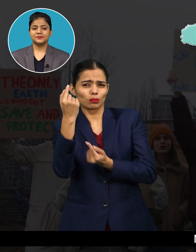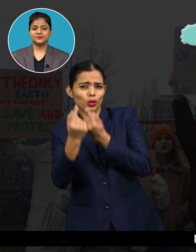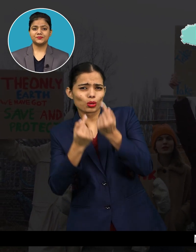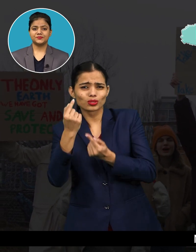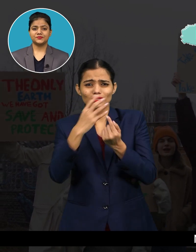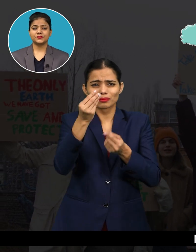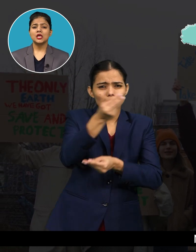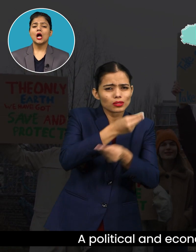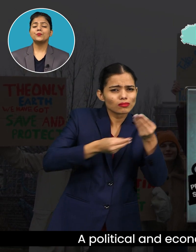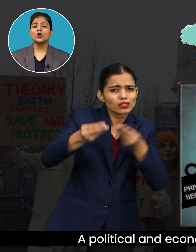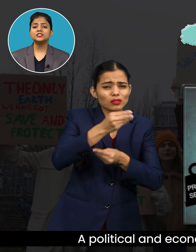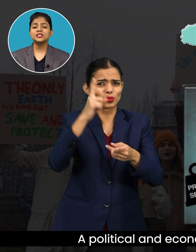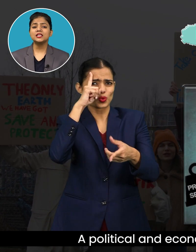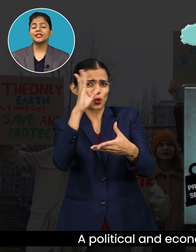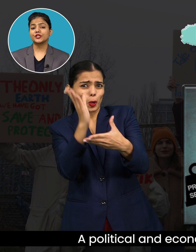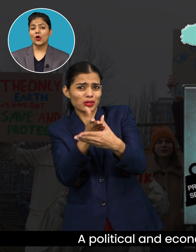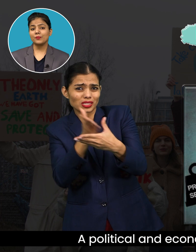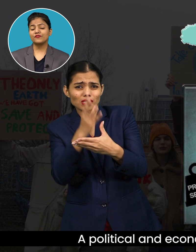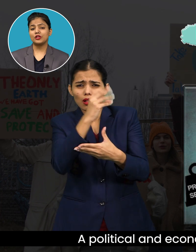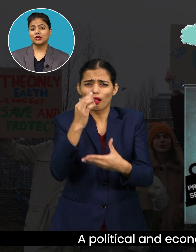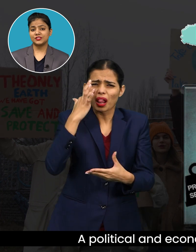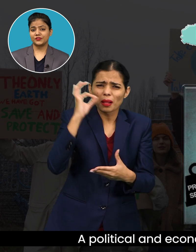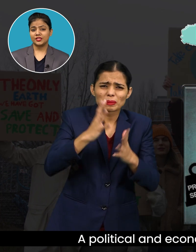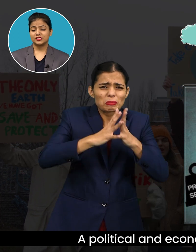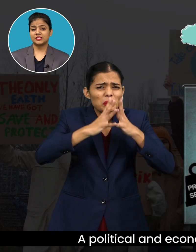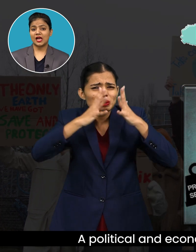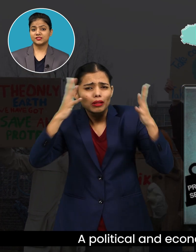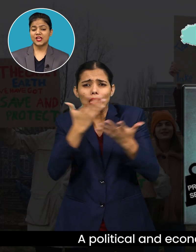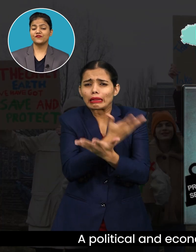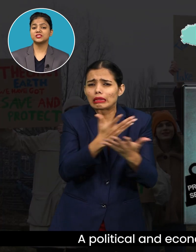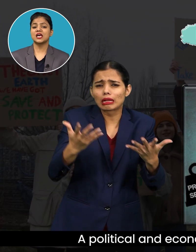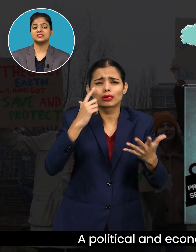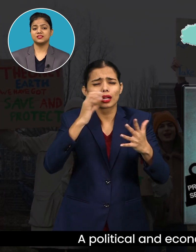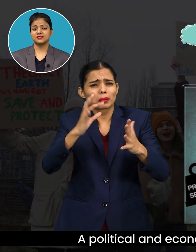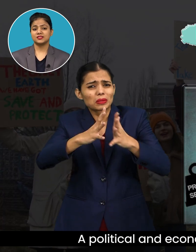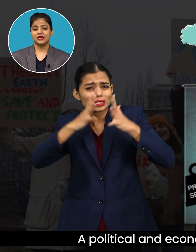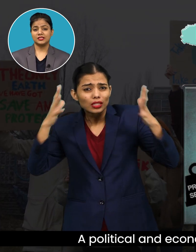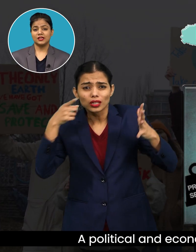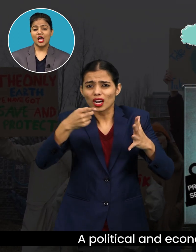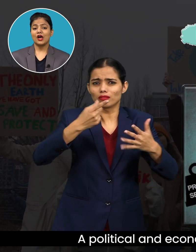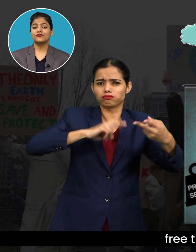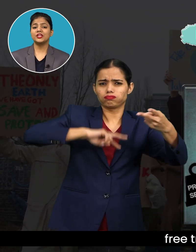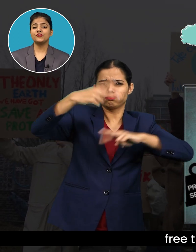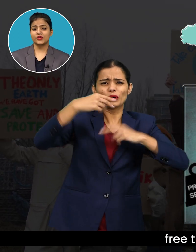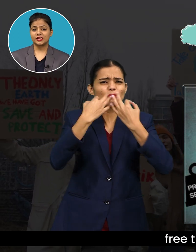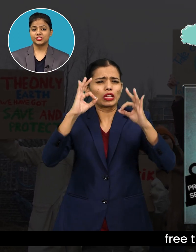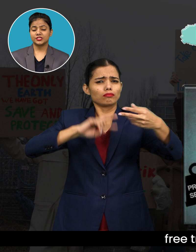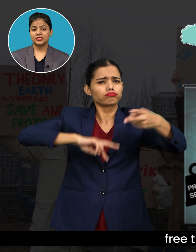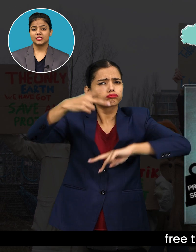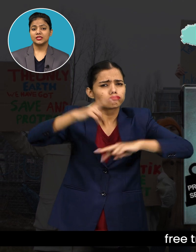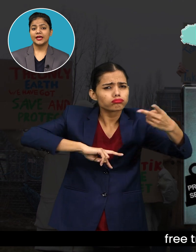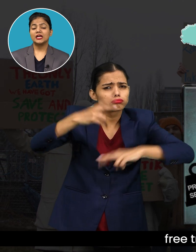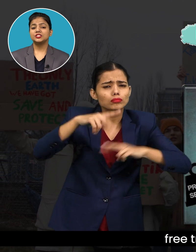Neoliberalism, a political and economic philosophy that emphasizes free trade,